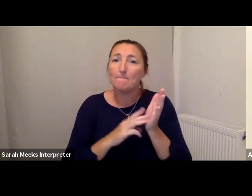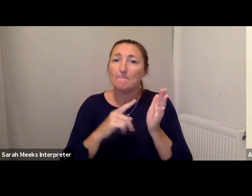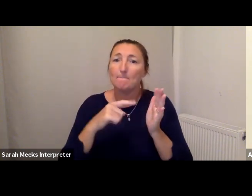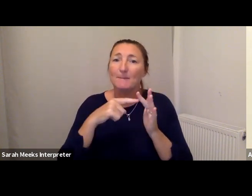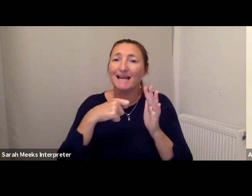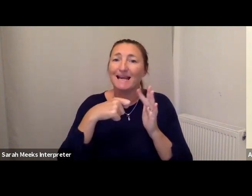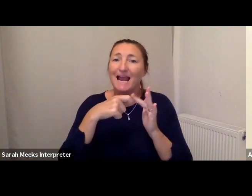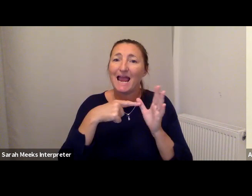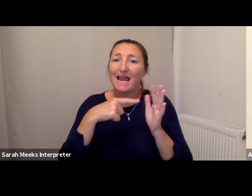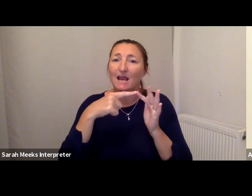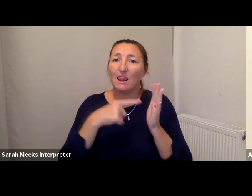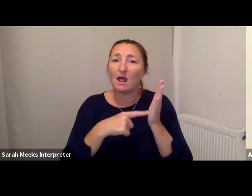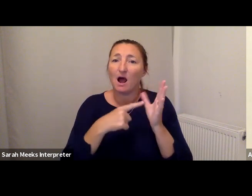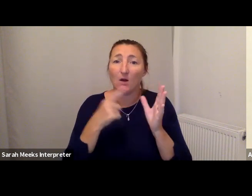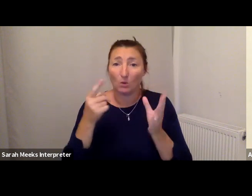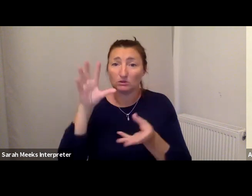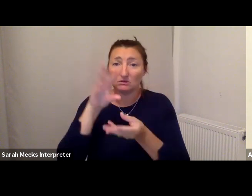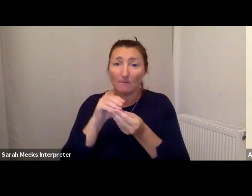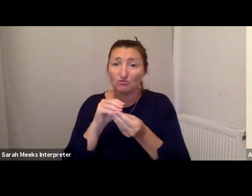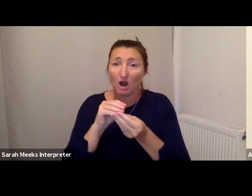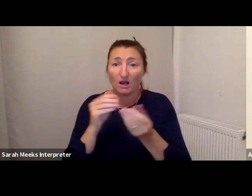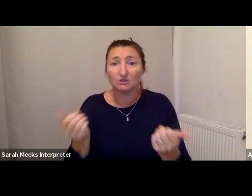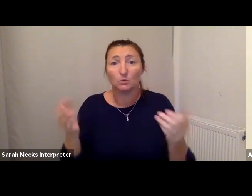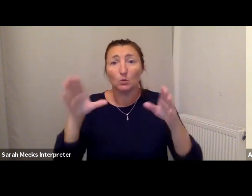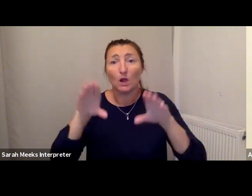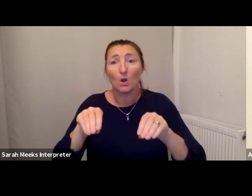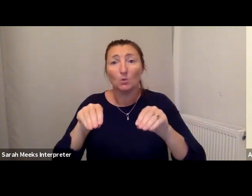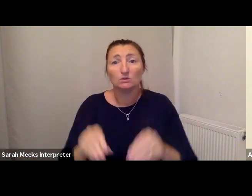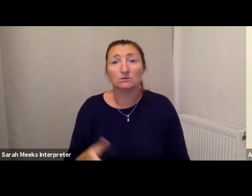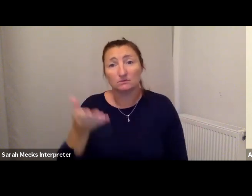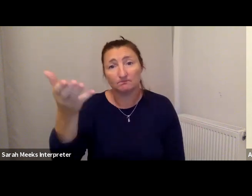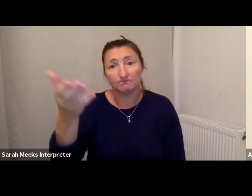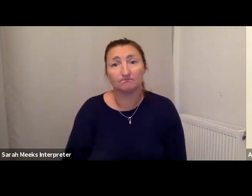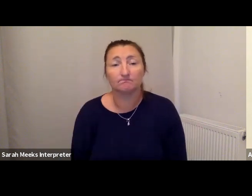up, to say a few words before we close?